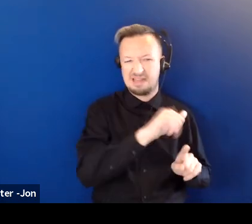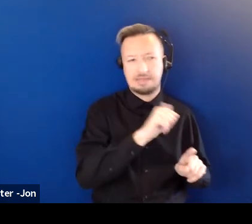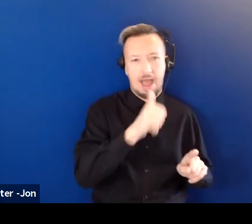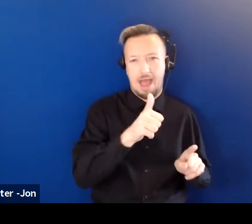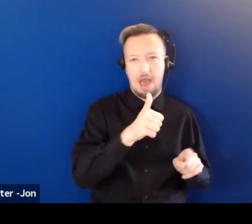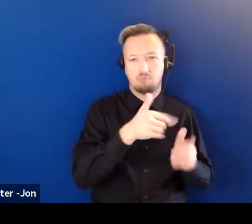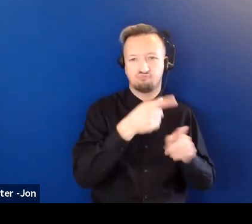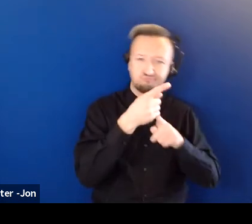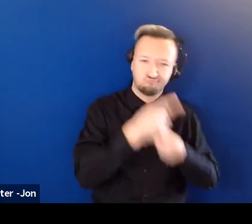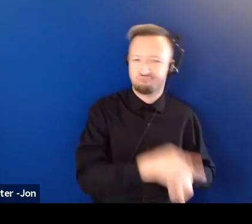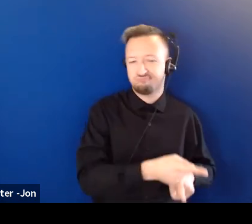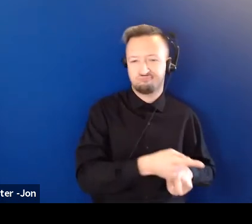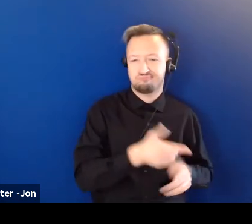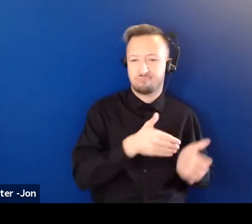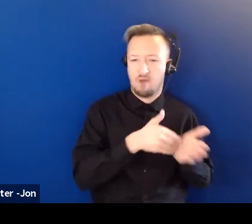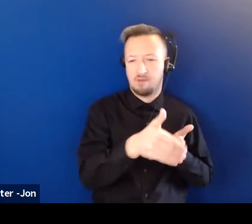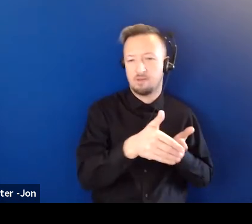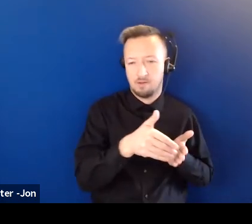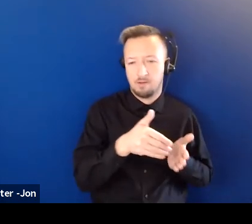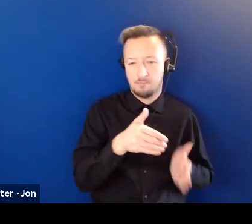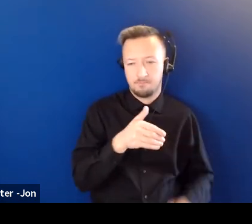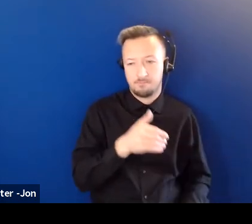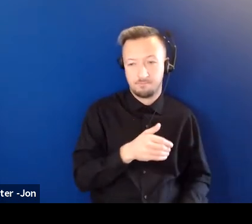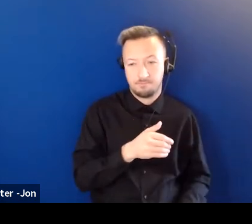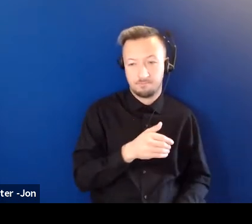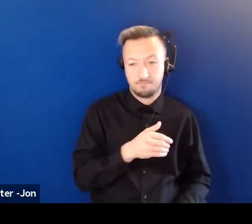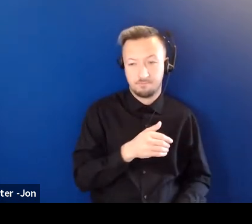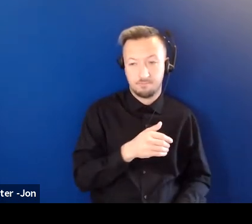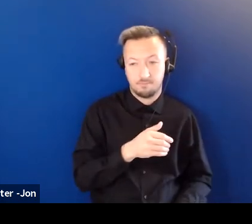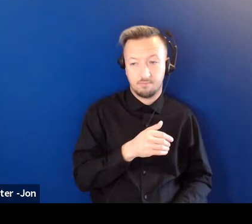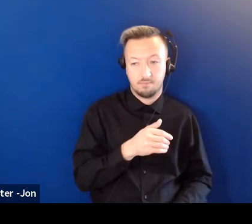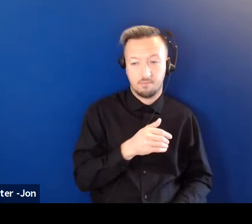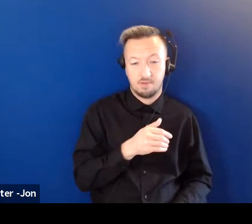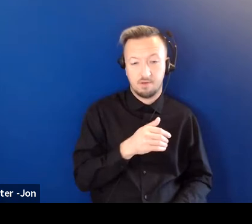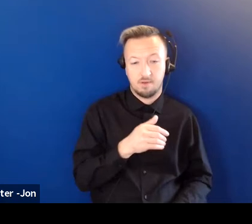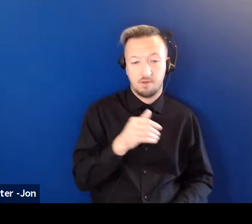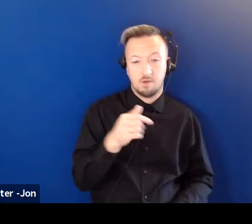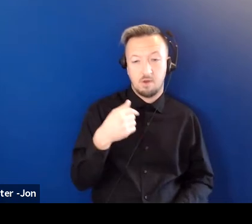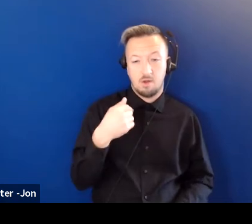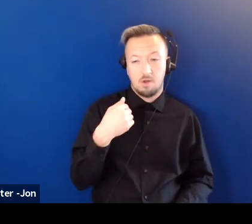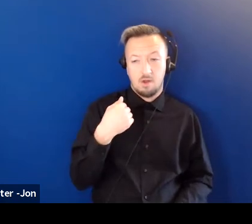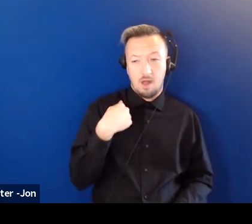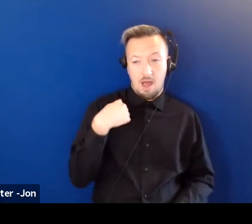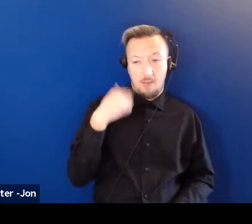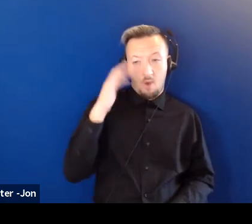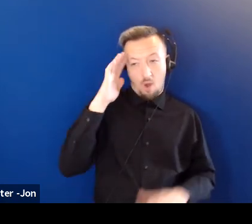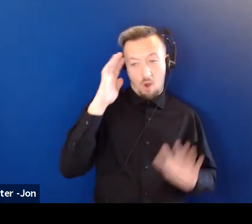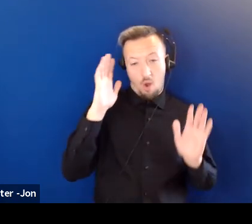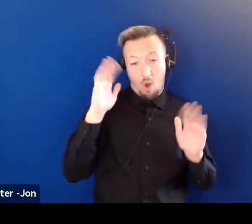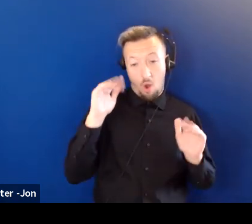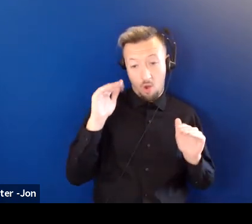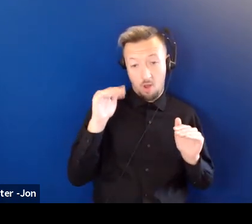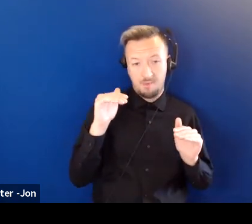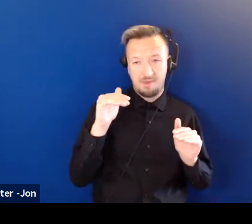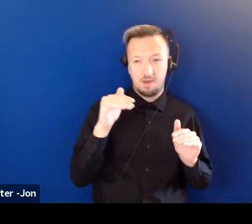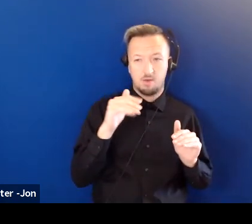consistently and with consistent programming. So I'm hoping with this social emotional and kind